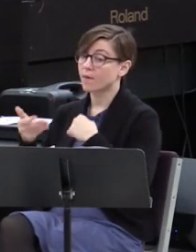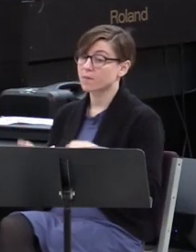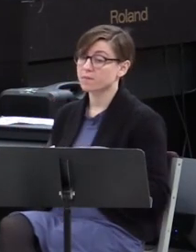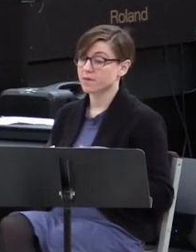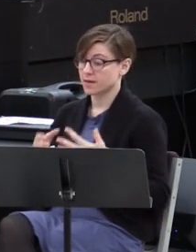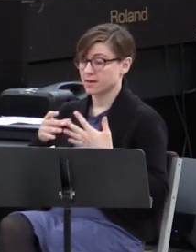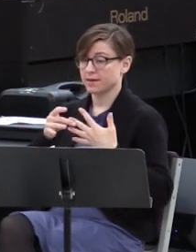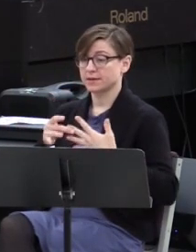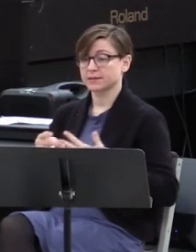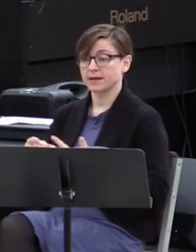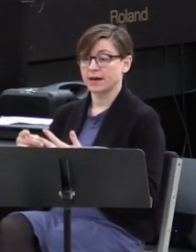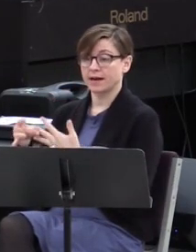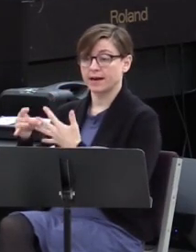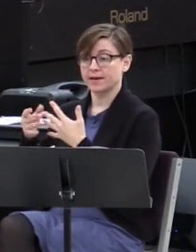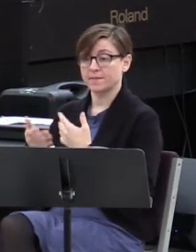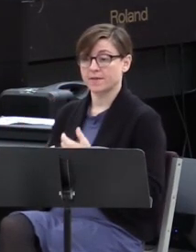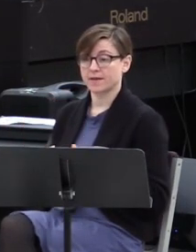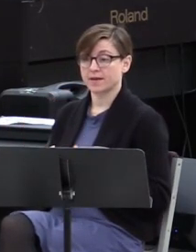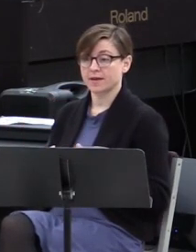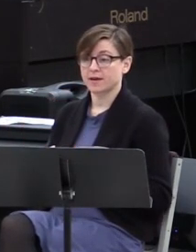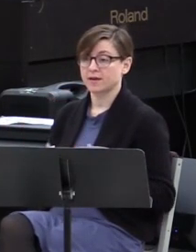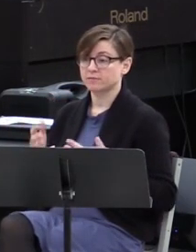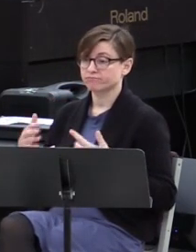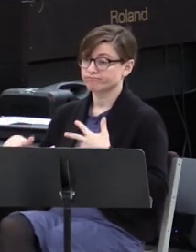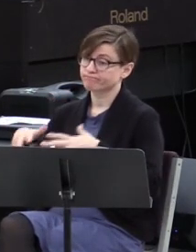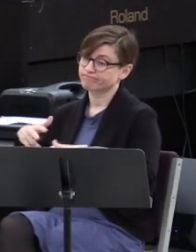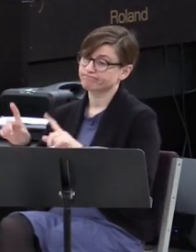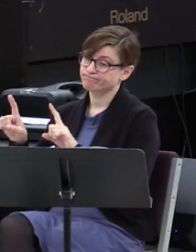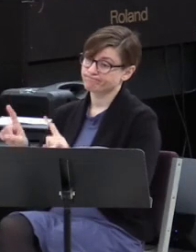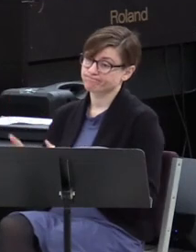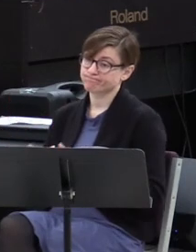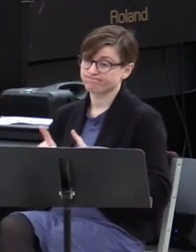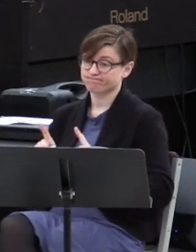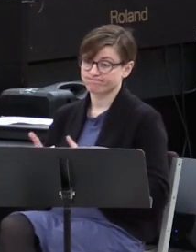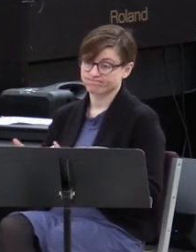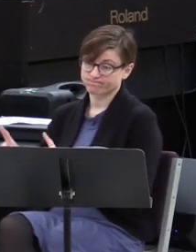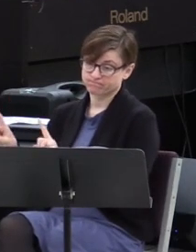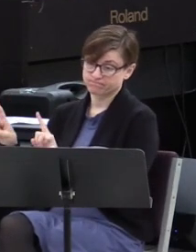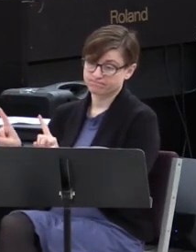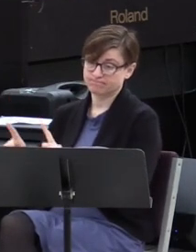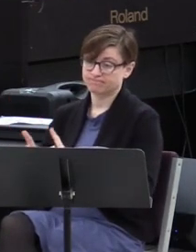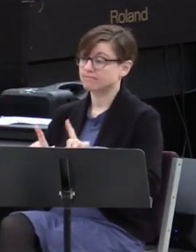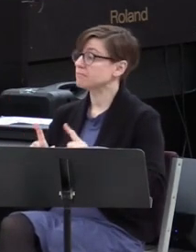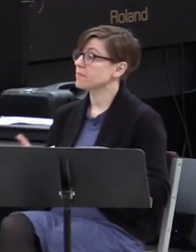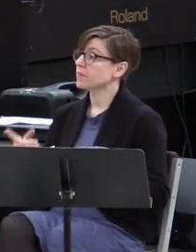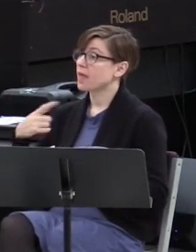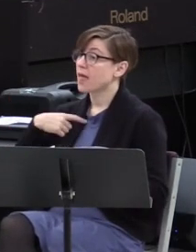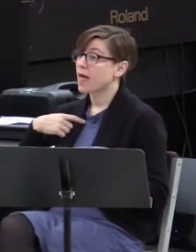Side.